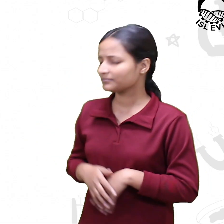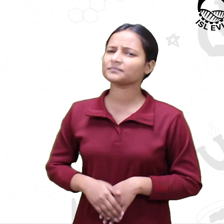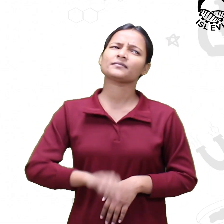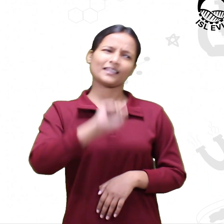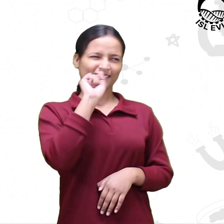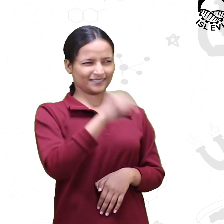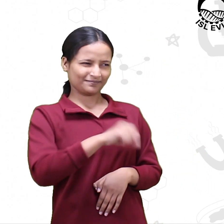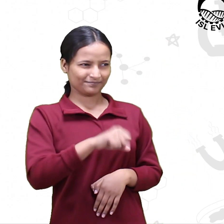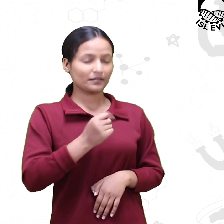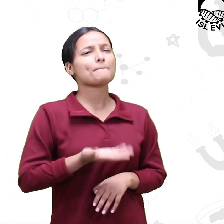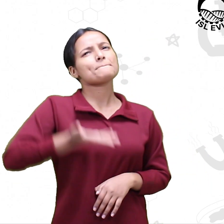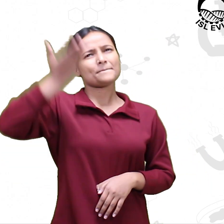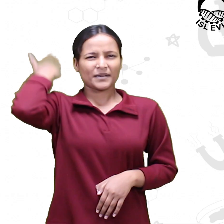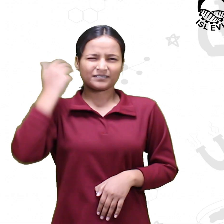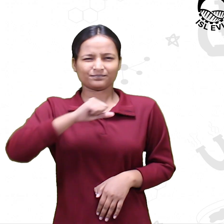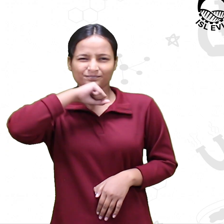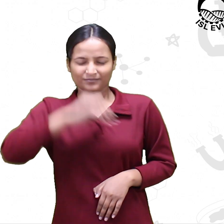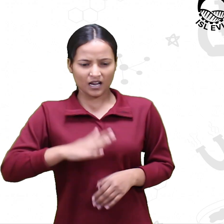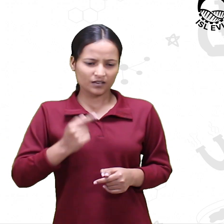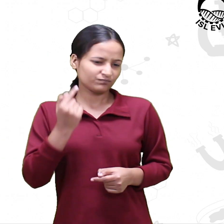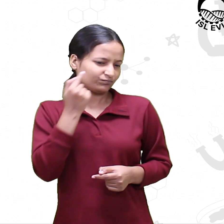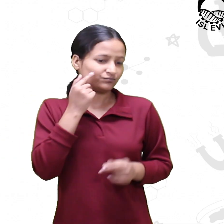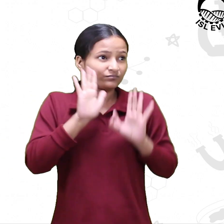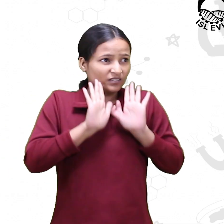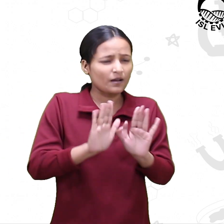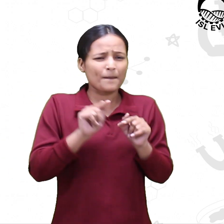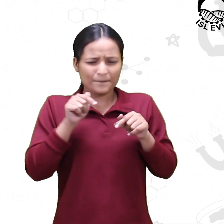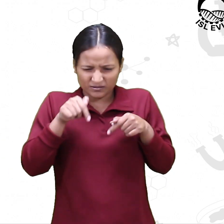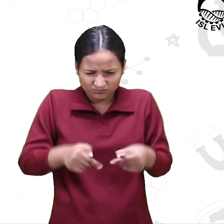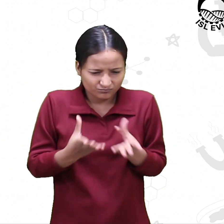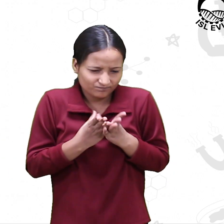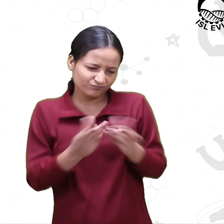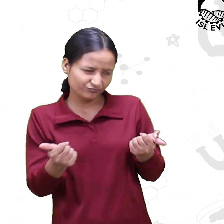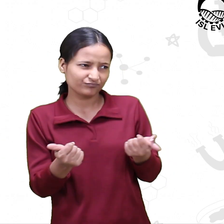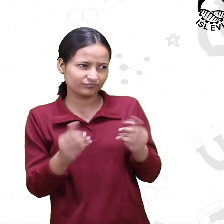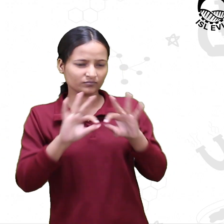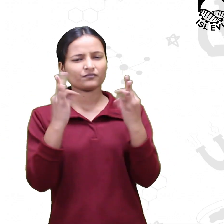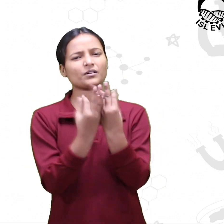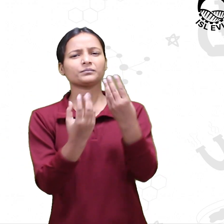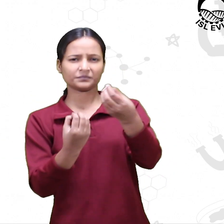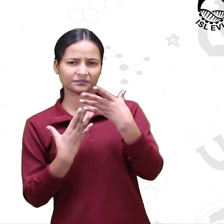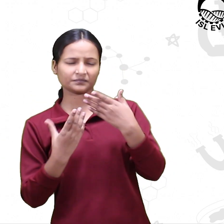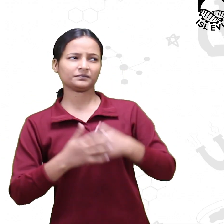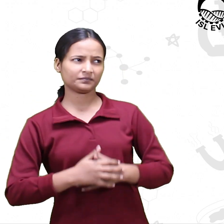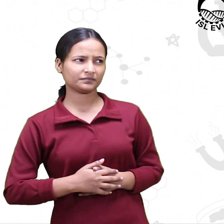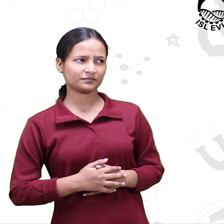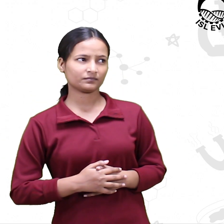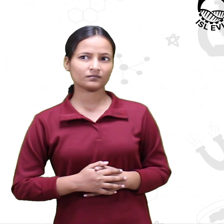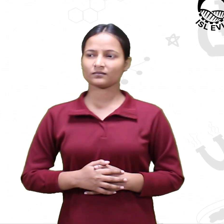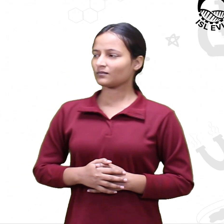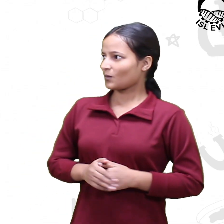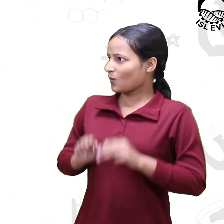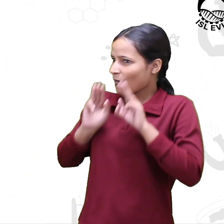you? I had one when I was a baby, but my family says it eventually disappeared.